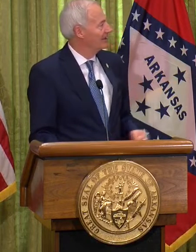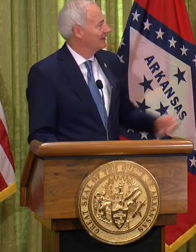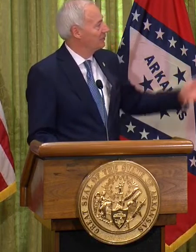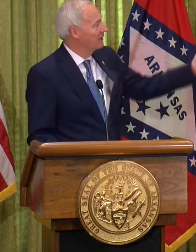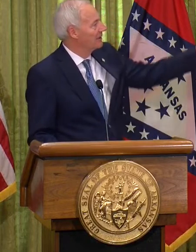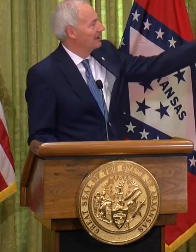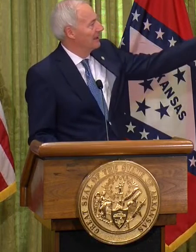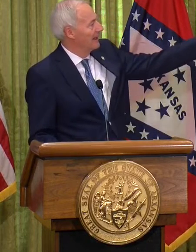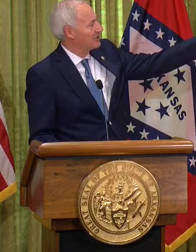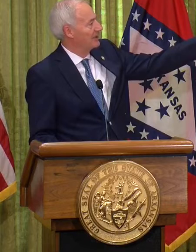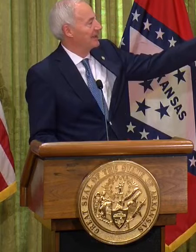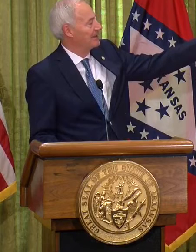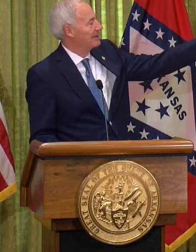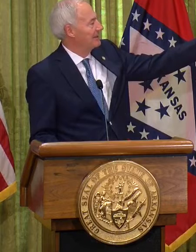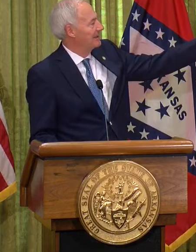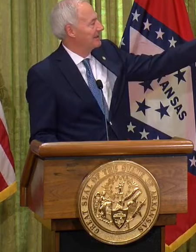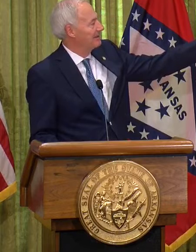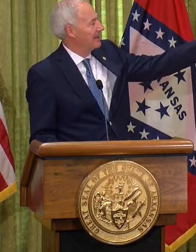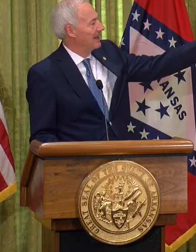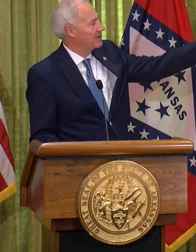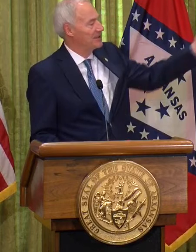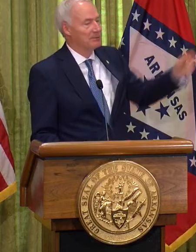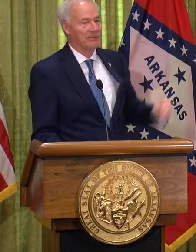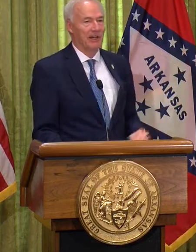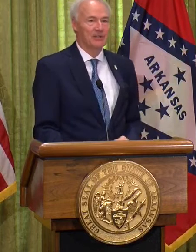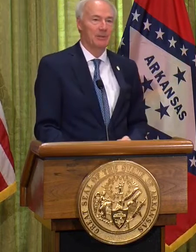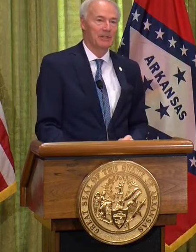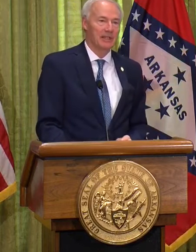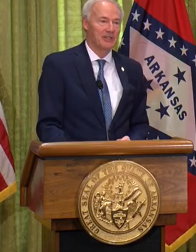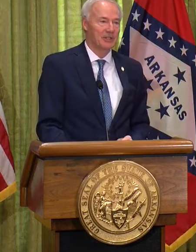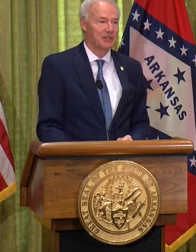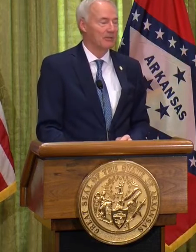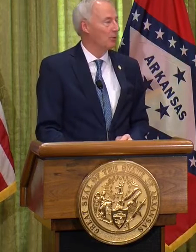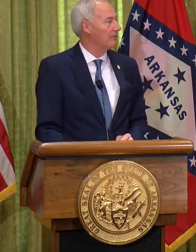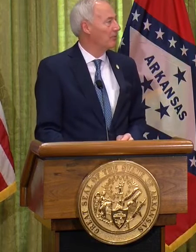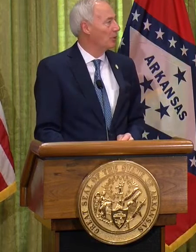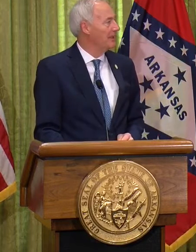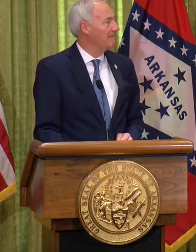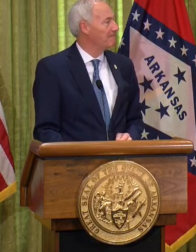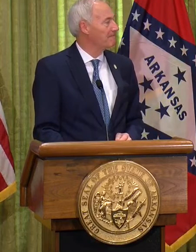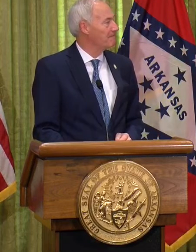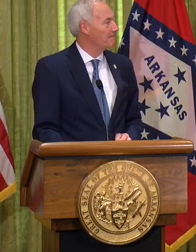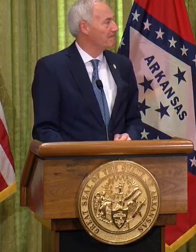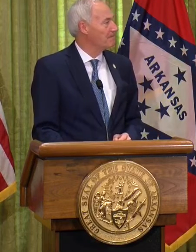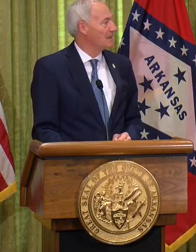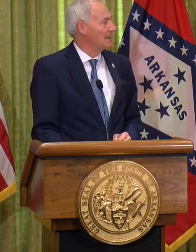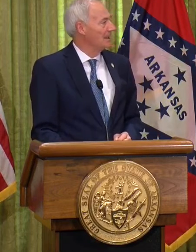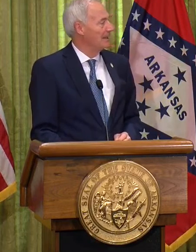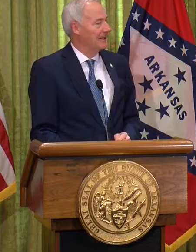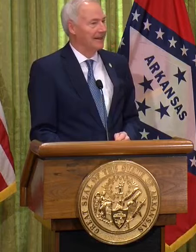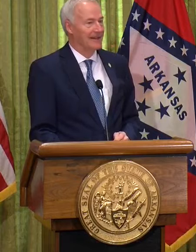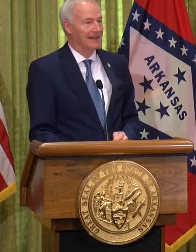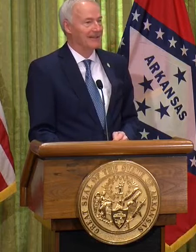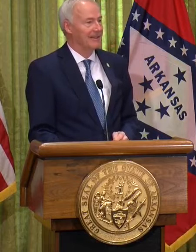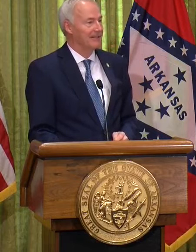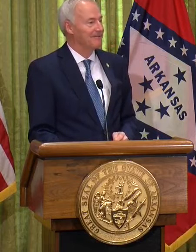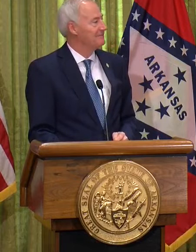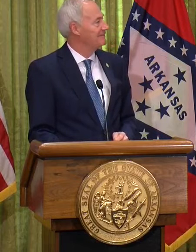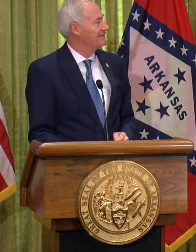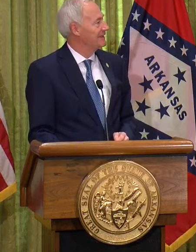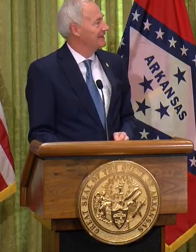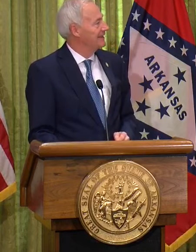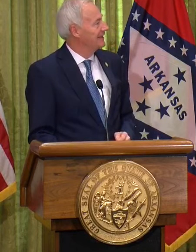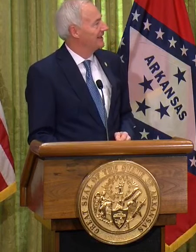you see that we're actually at the highest number of hospitalizations at 140. And